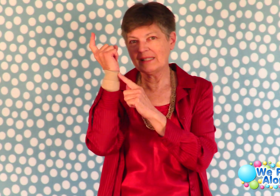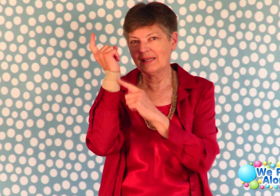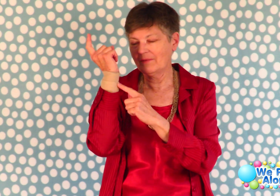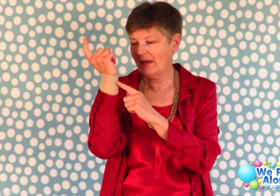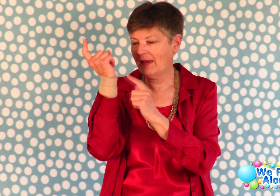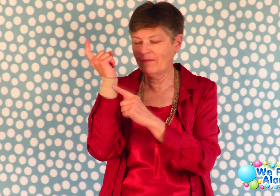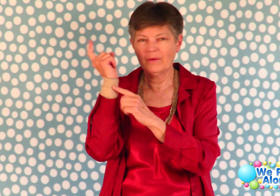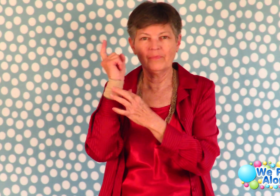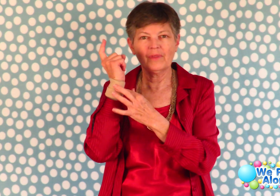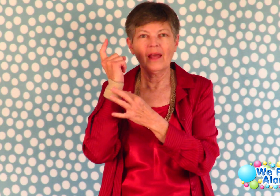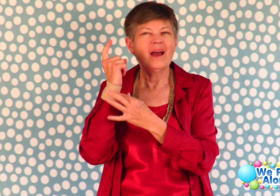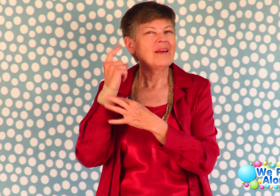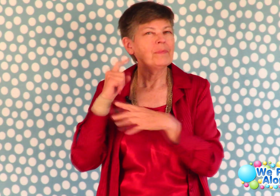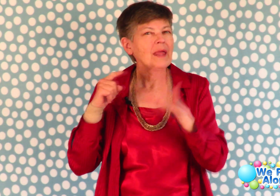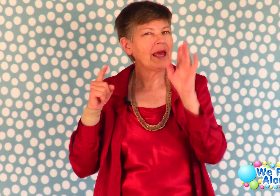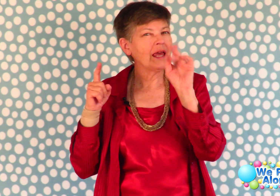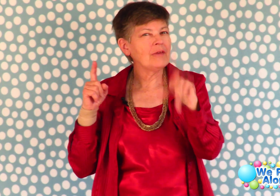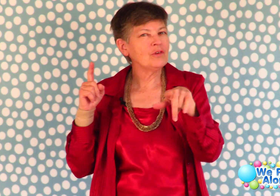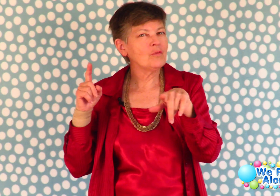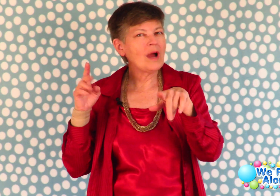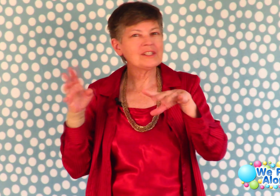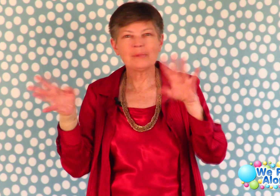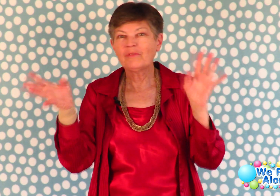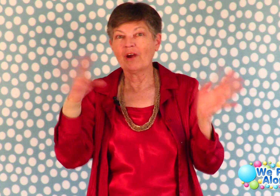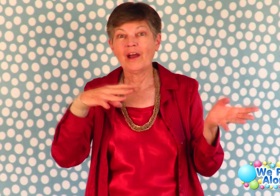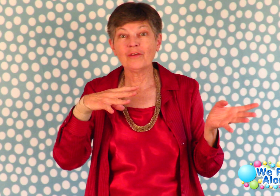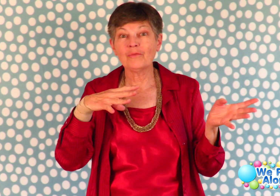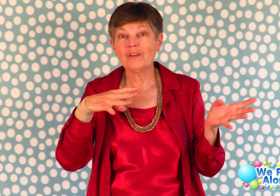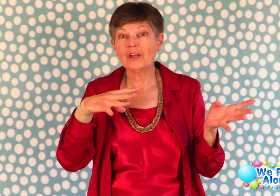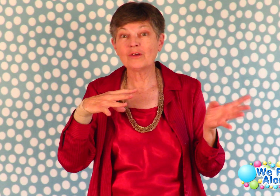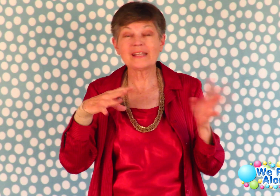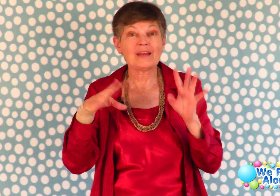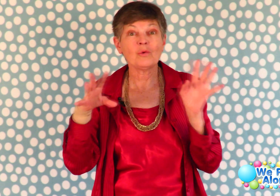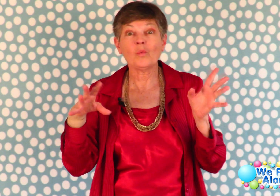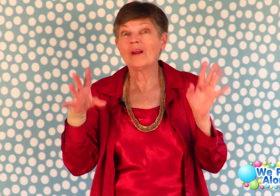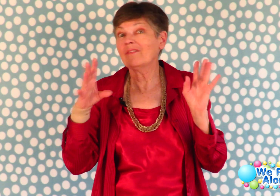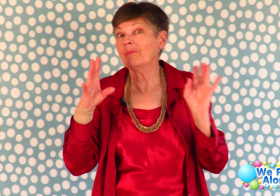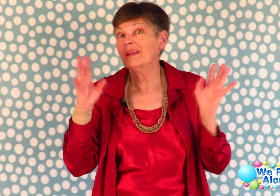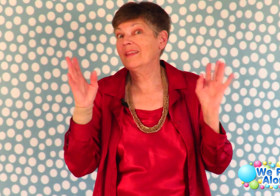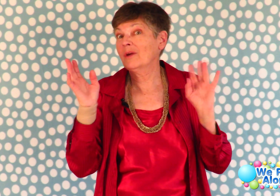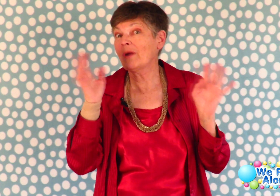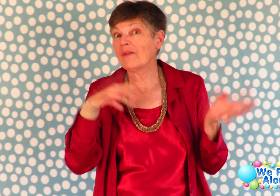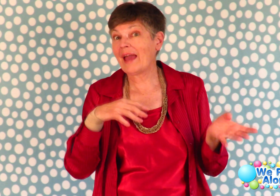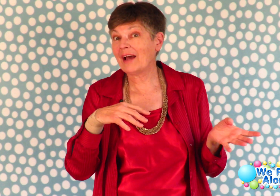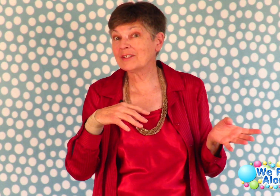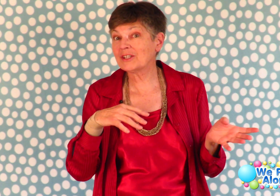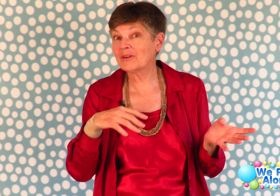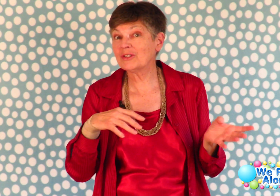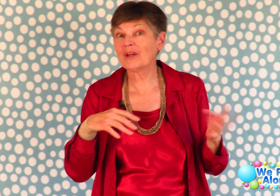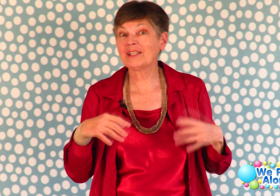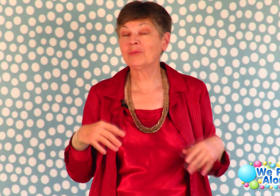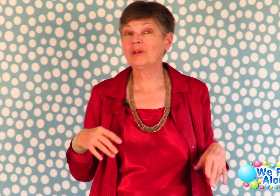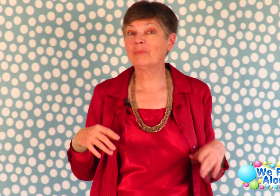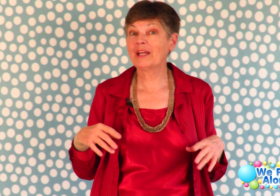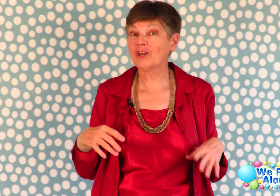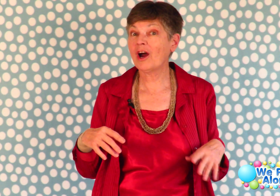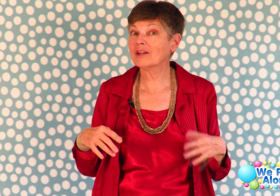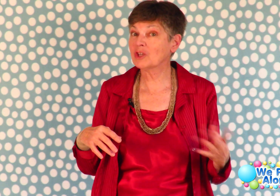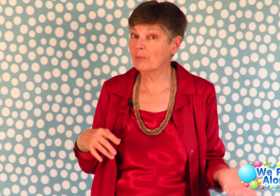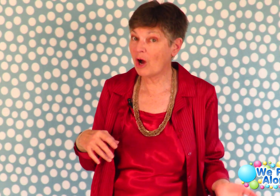see, if you've watched some of our other videos, like one of them in the Around the House series, you got to meet my dog,